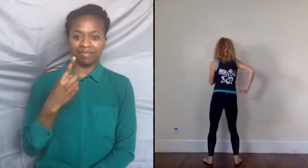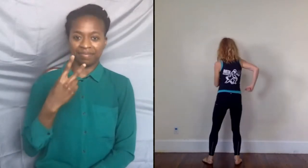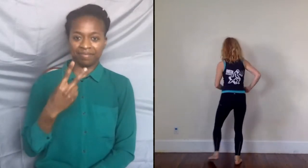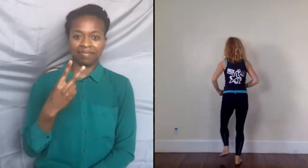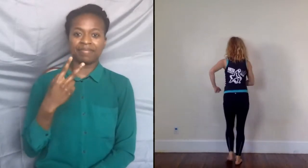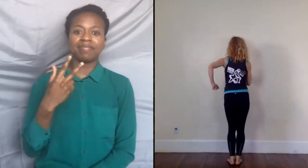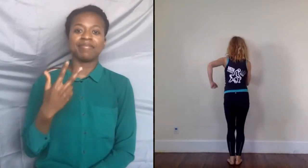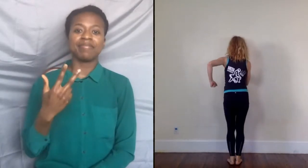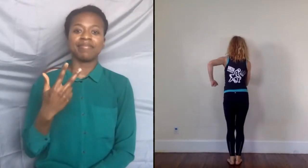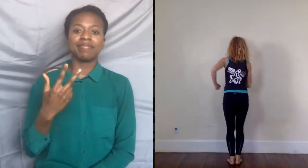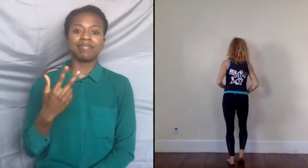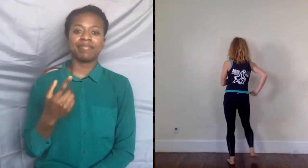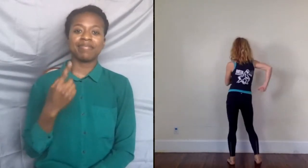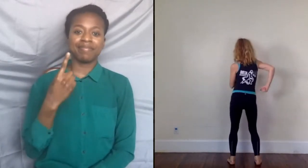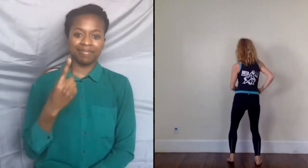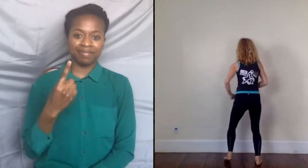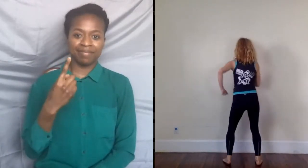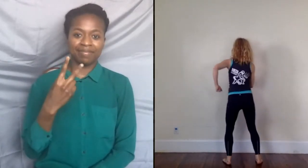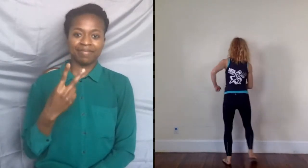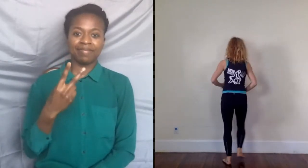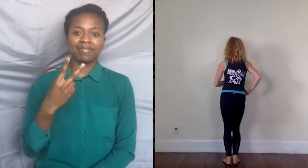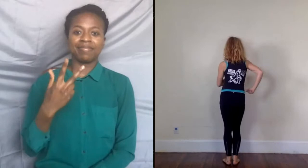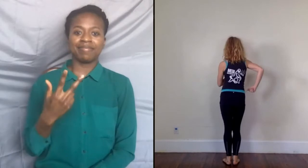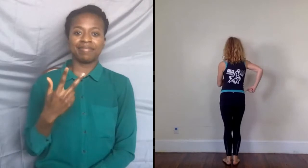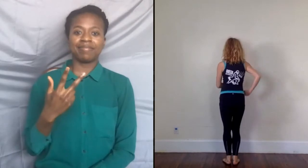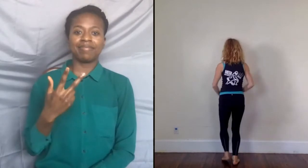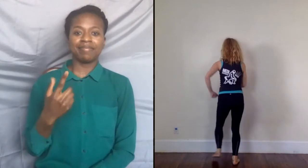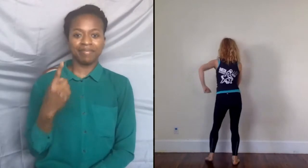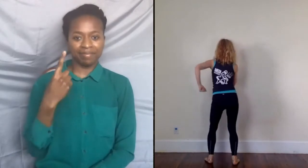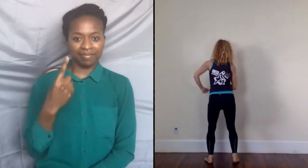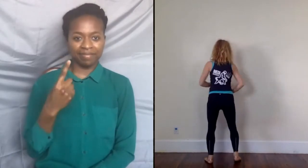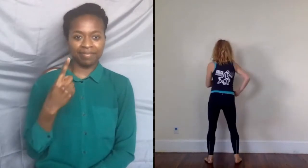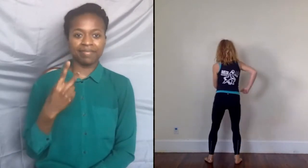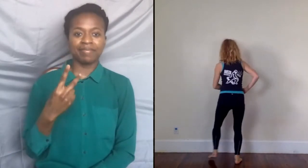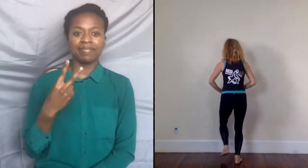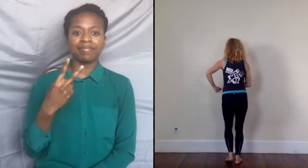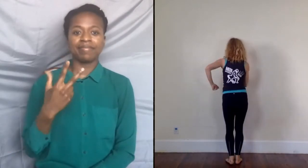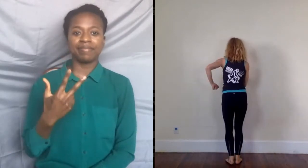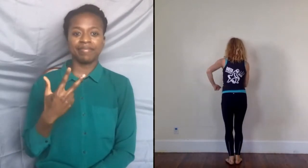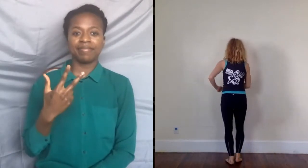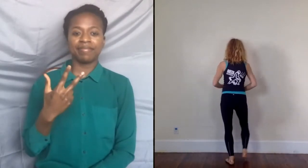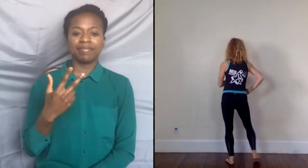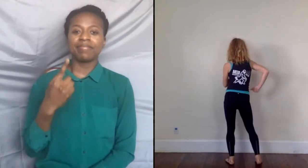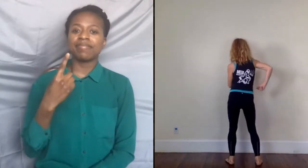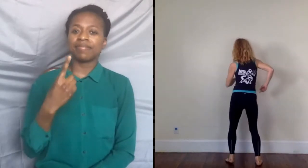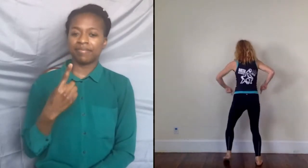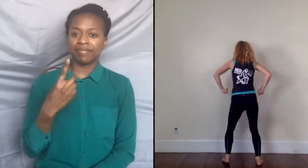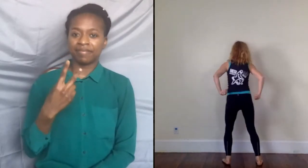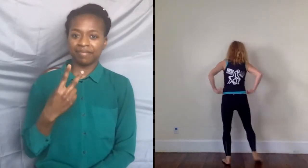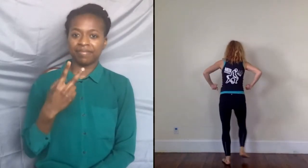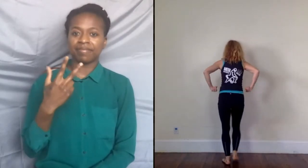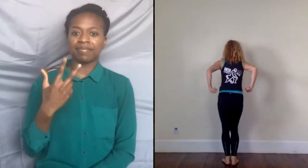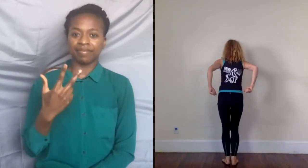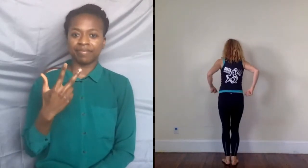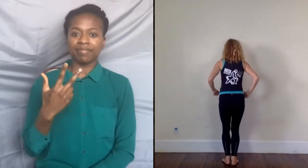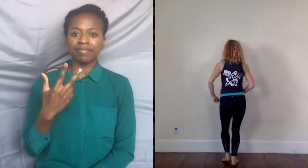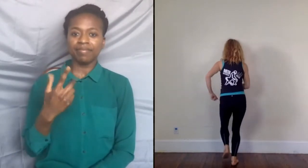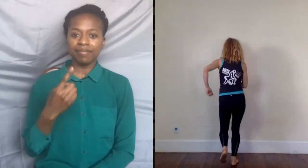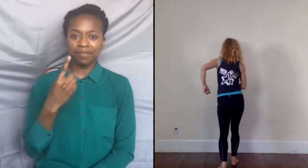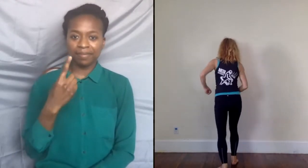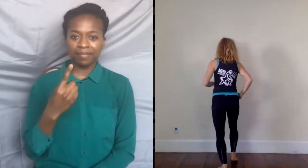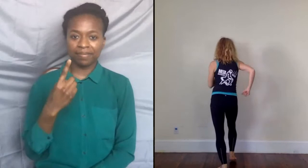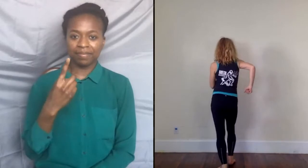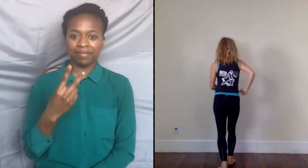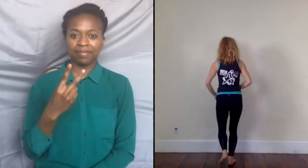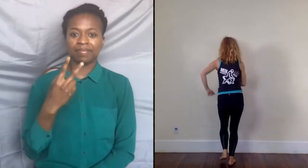And 1, 2, 3. And 1, 2, 3. And 1, 2, 3. And 1, 2, back.